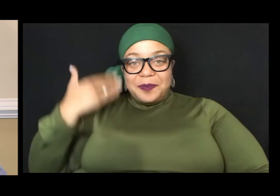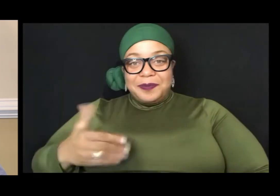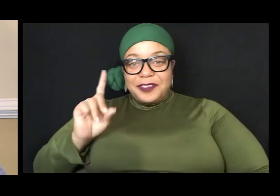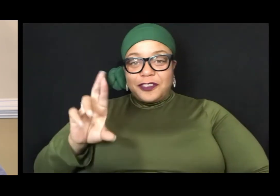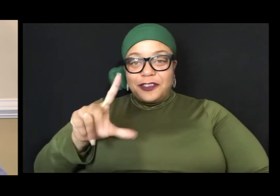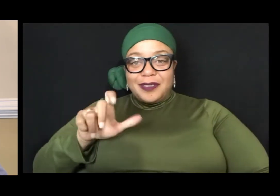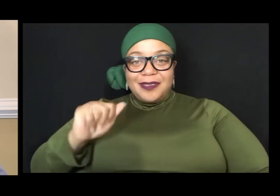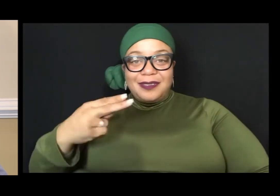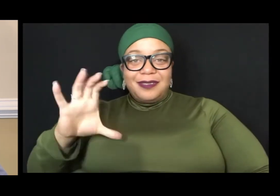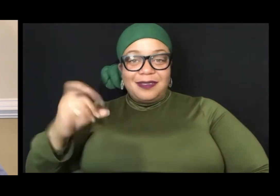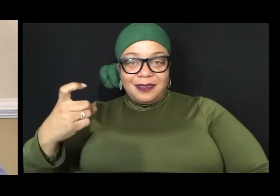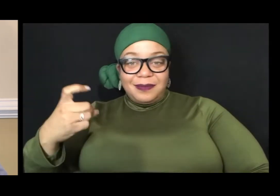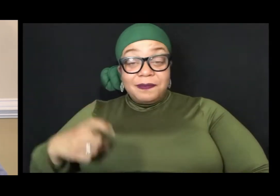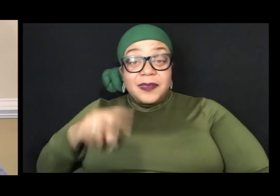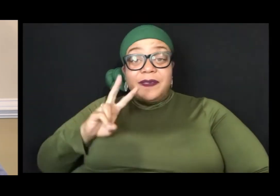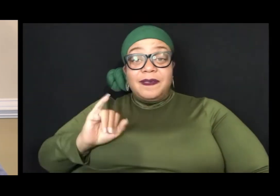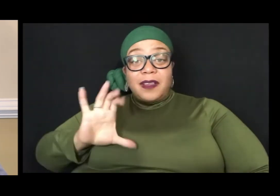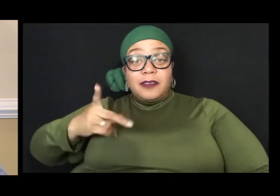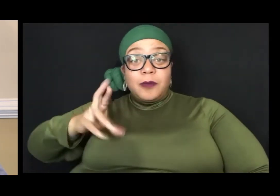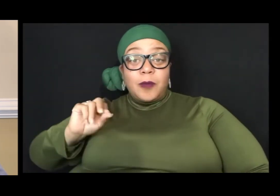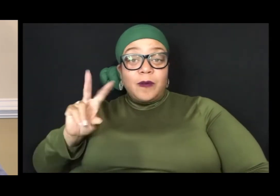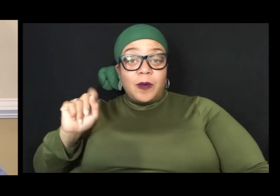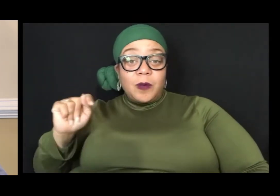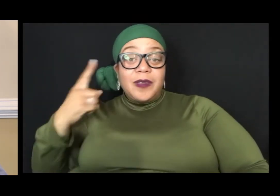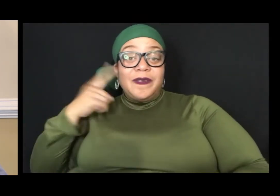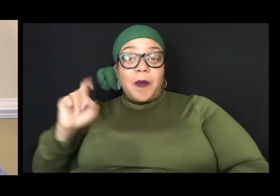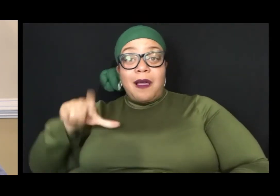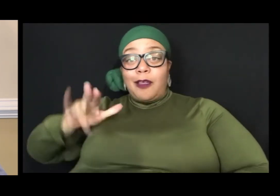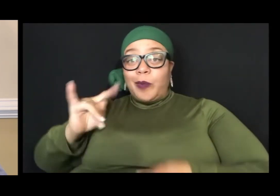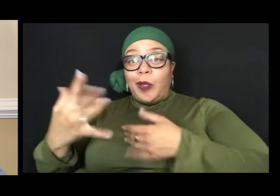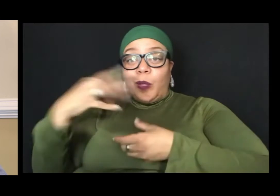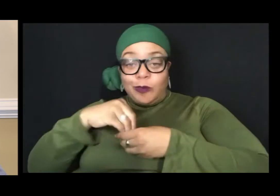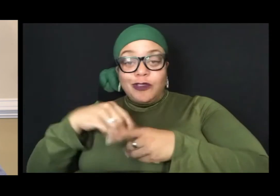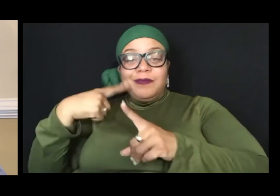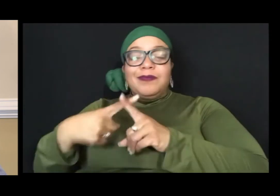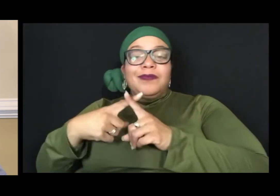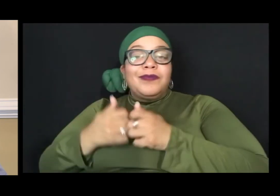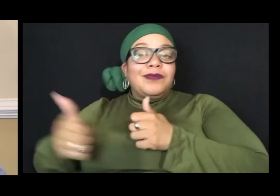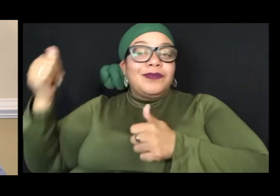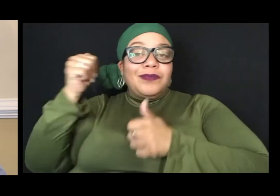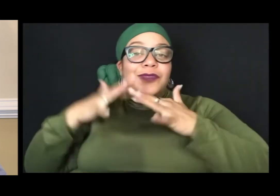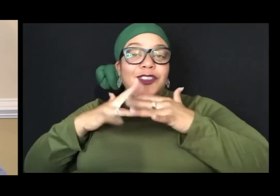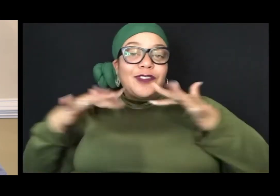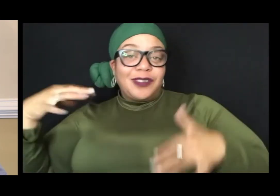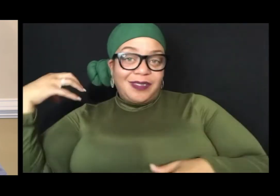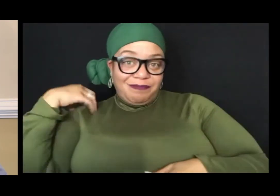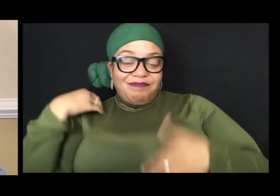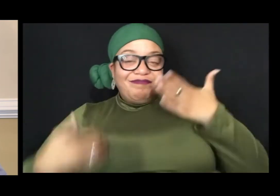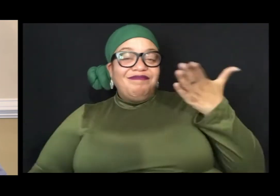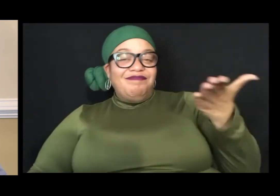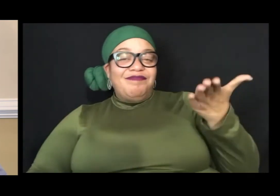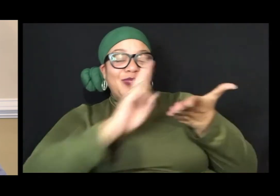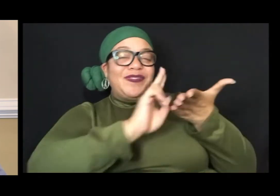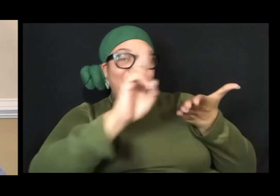Hello, I'm Dr. Leah Cox, Vice Provost for Equity and Inclusion and Chief Diversity Officer for the University of North